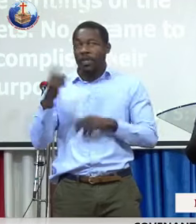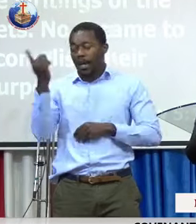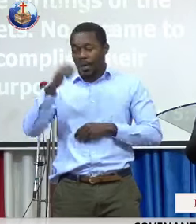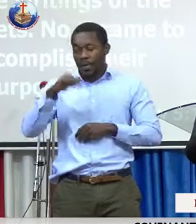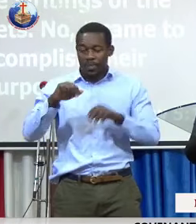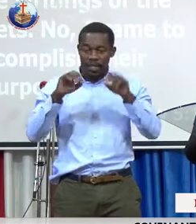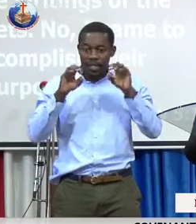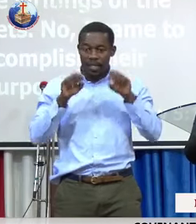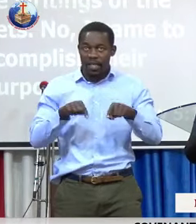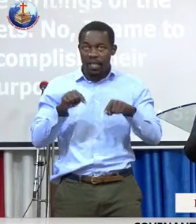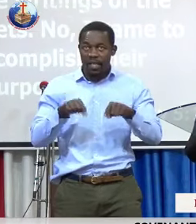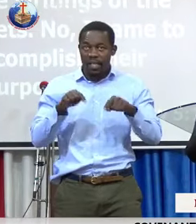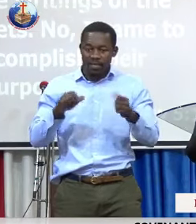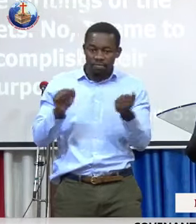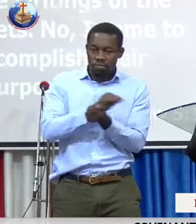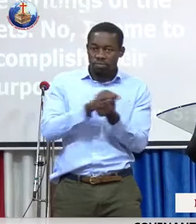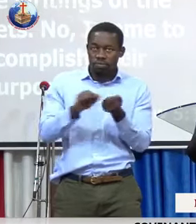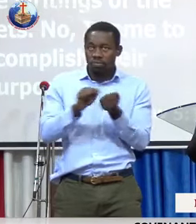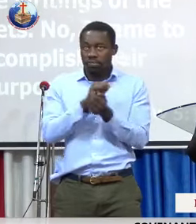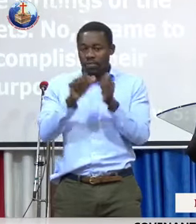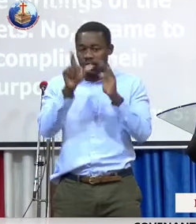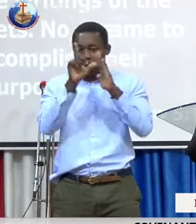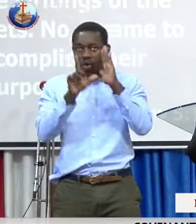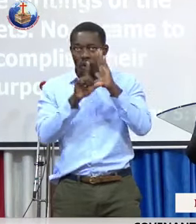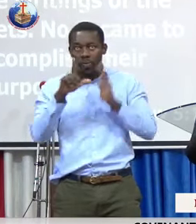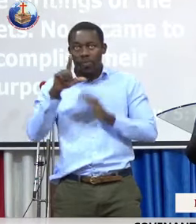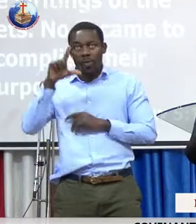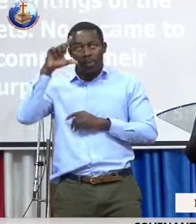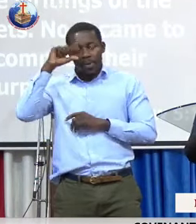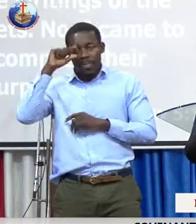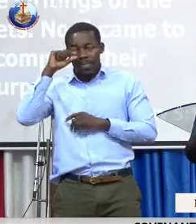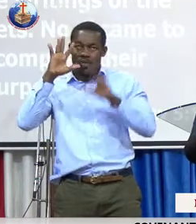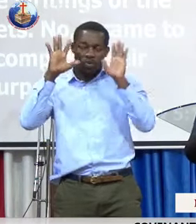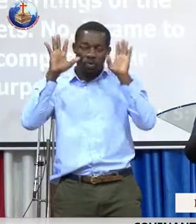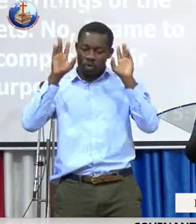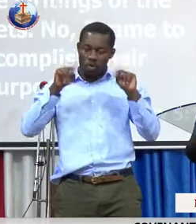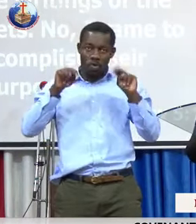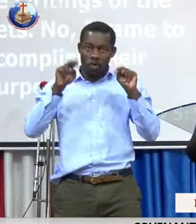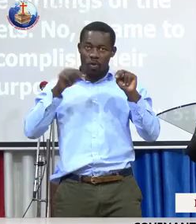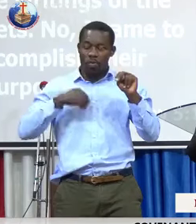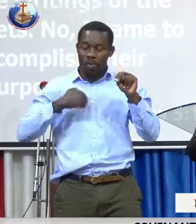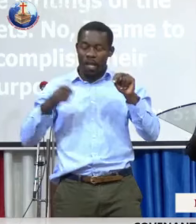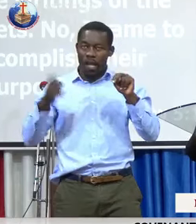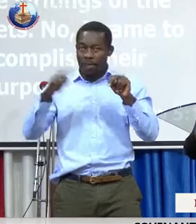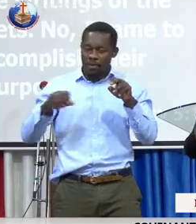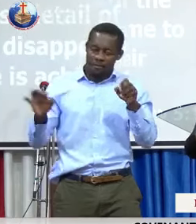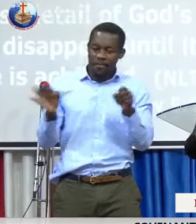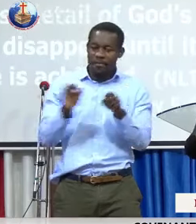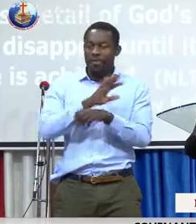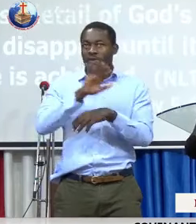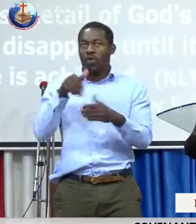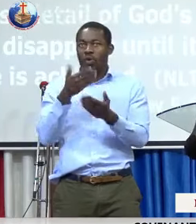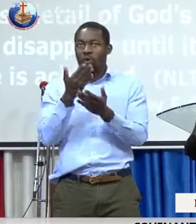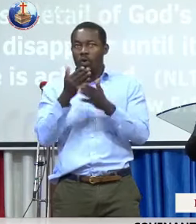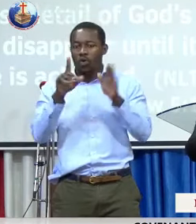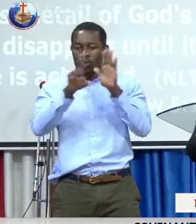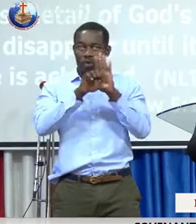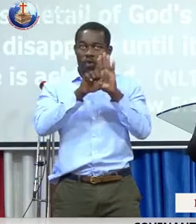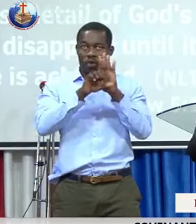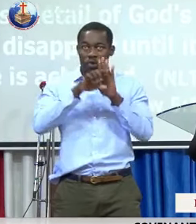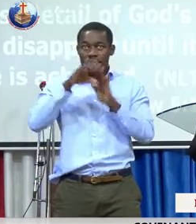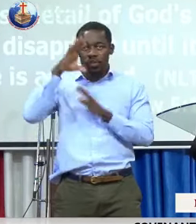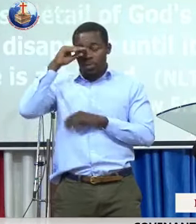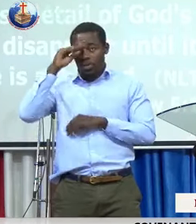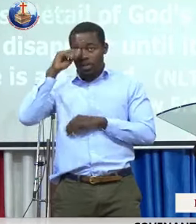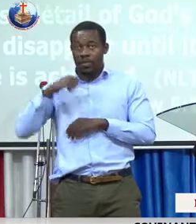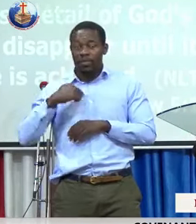abolish the law of Moses or the writings of the prophets. No, I came to fulfill them. I assure you, until heaven